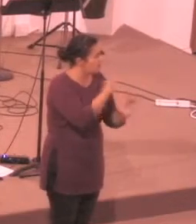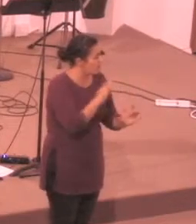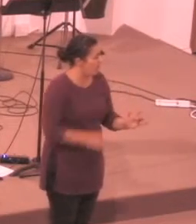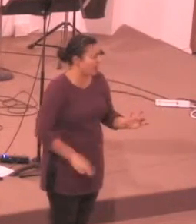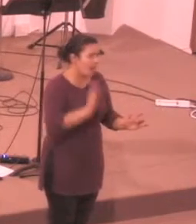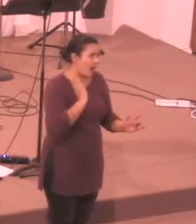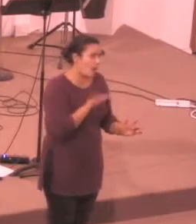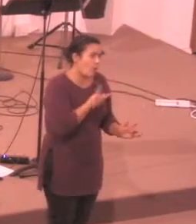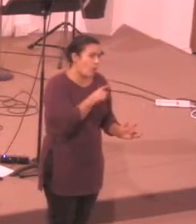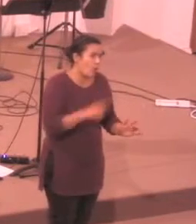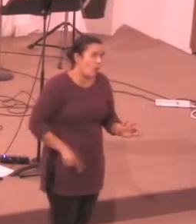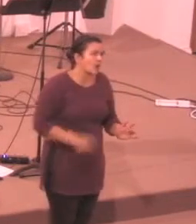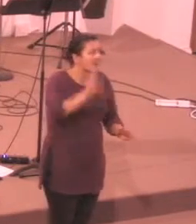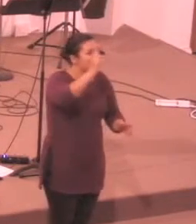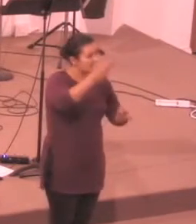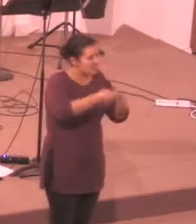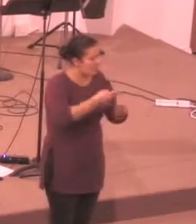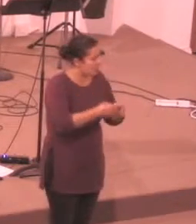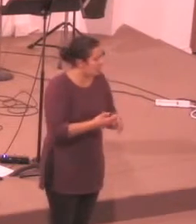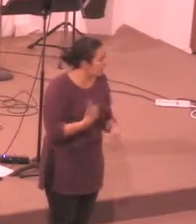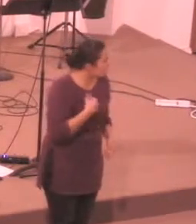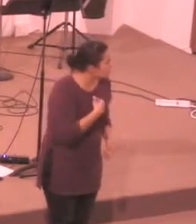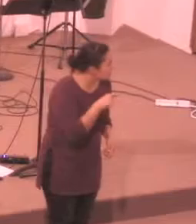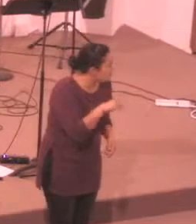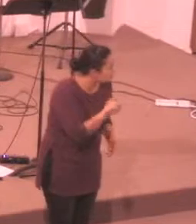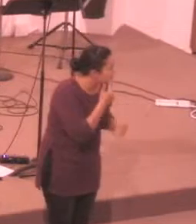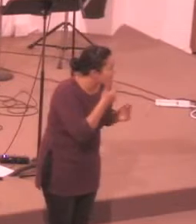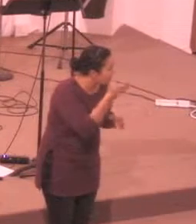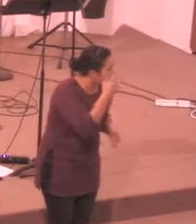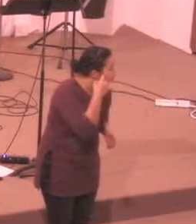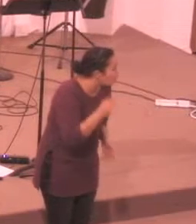give thanks to God for everything.